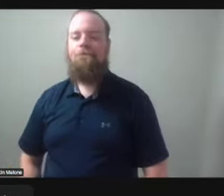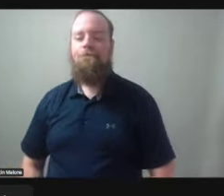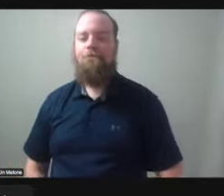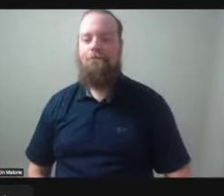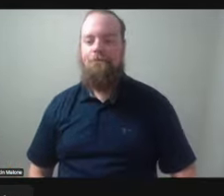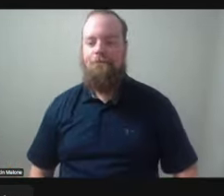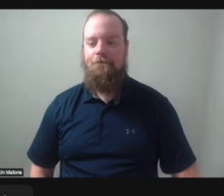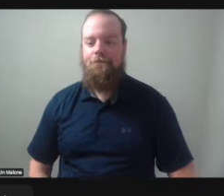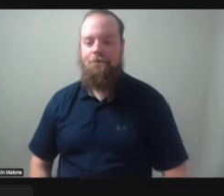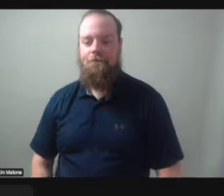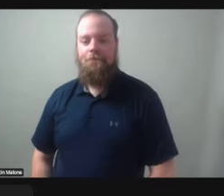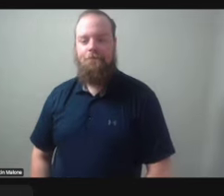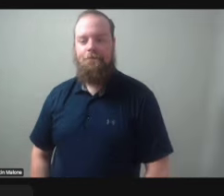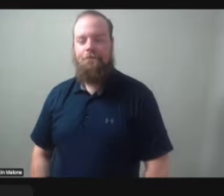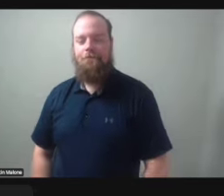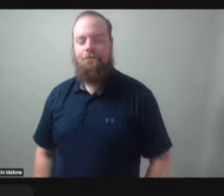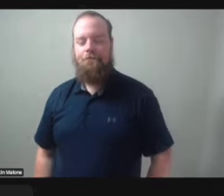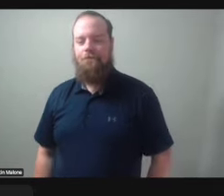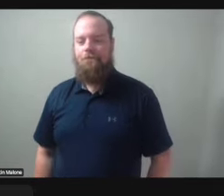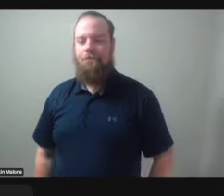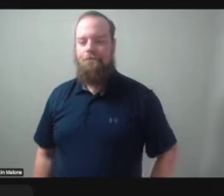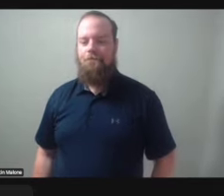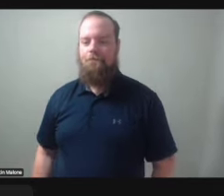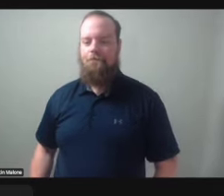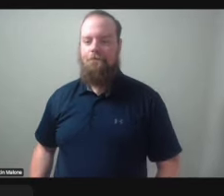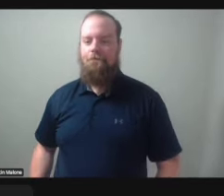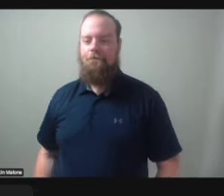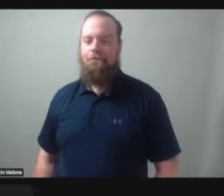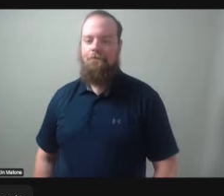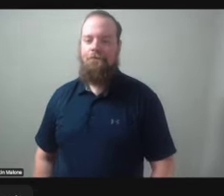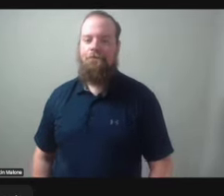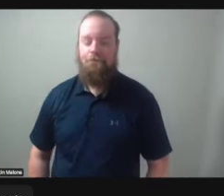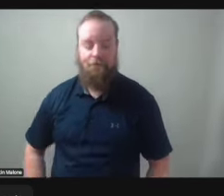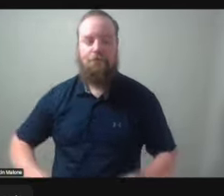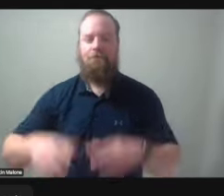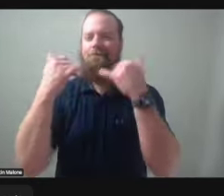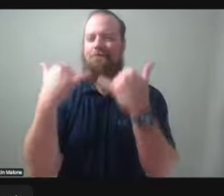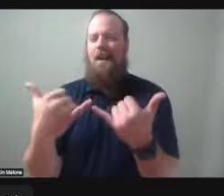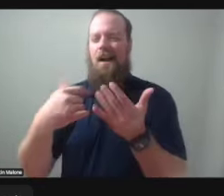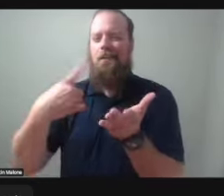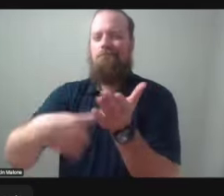and so that is they're experiencing double oppression within that.